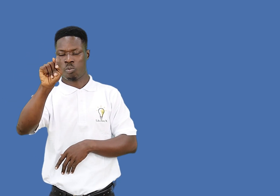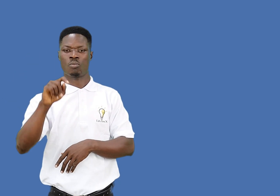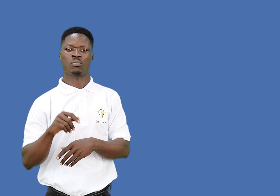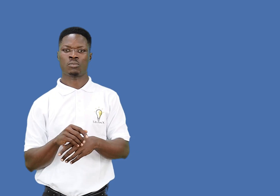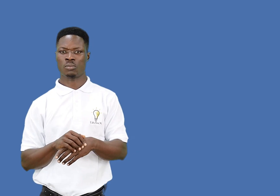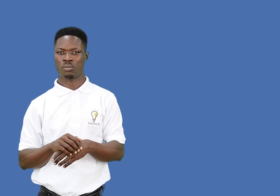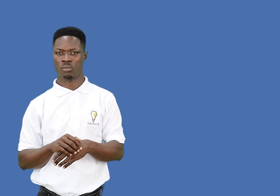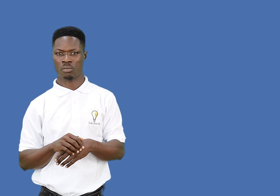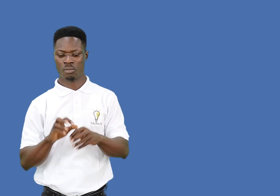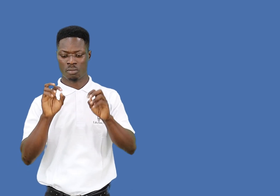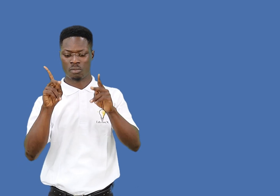port.